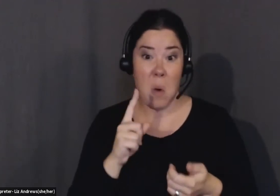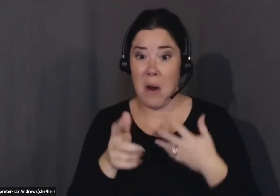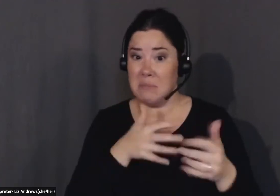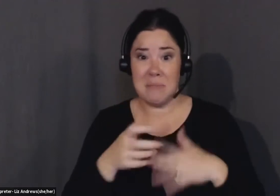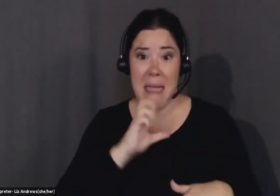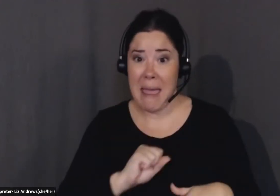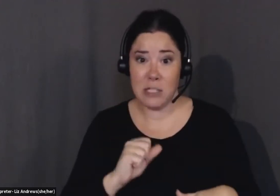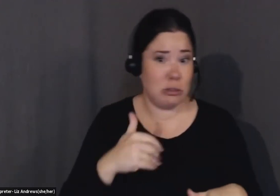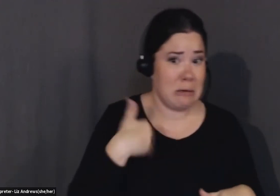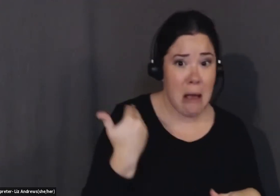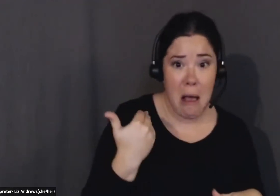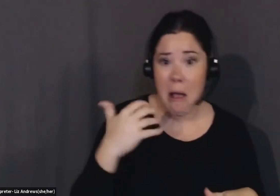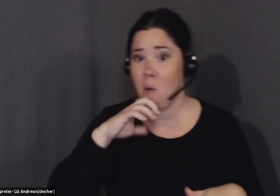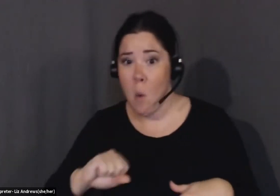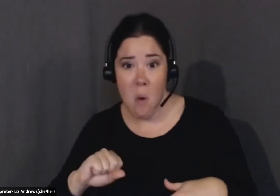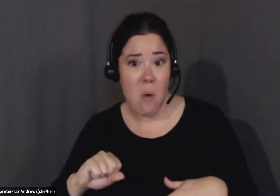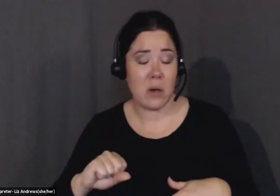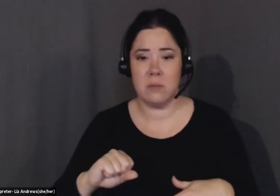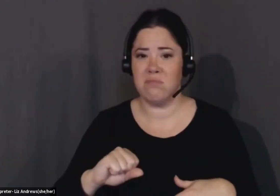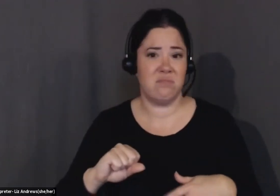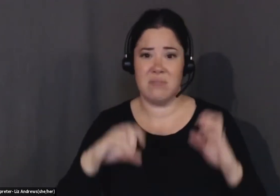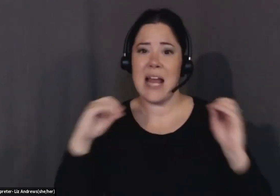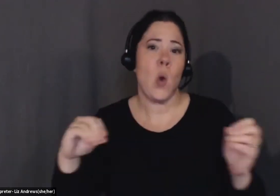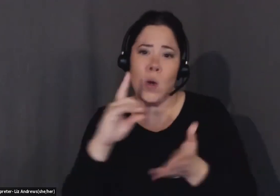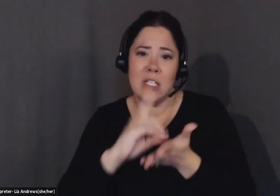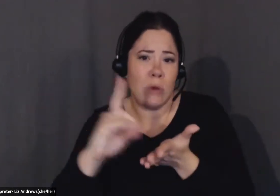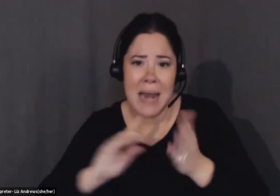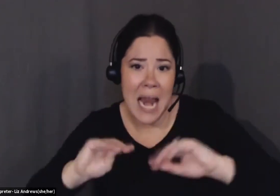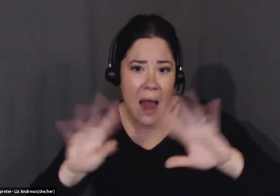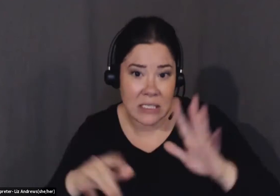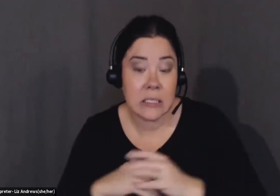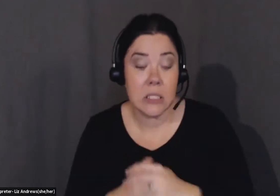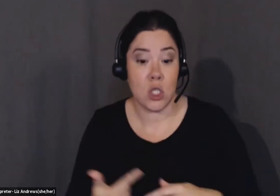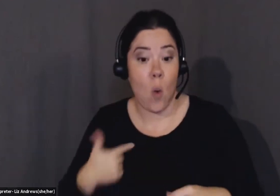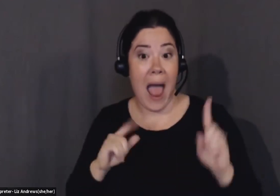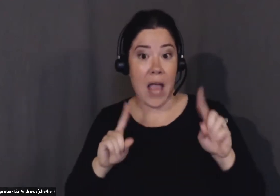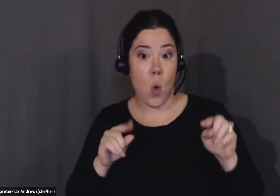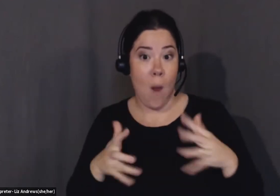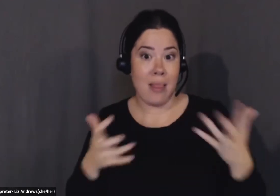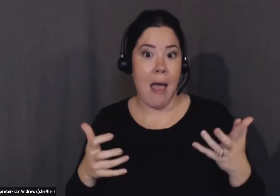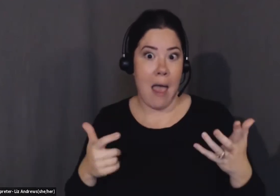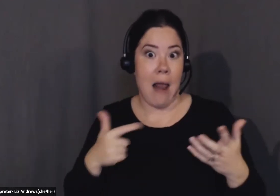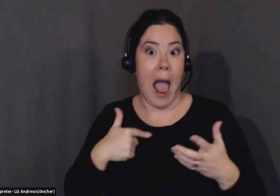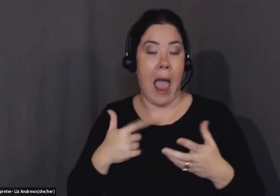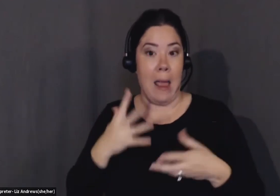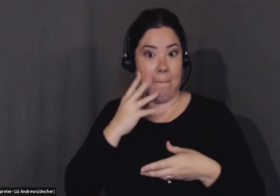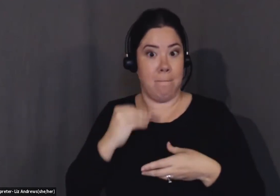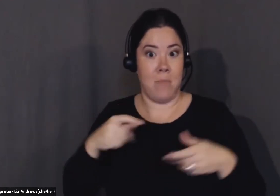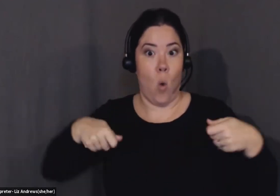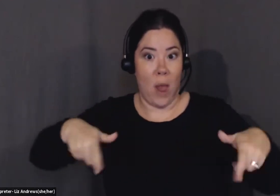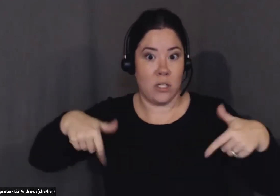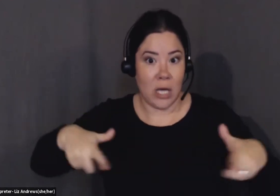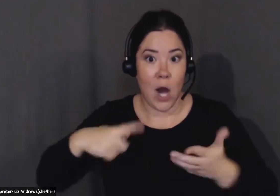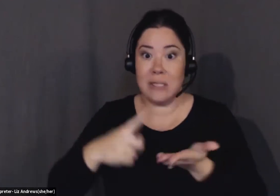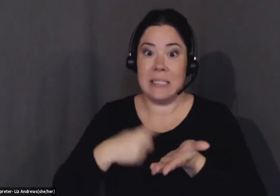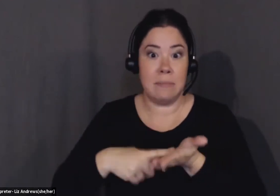old, and obviously they don't discriminate. So I go there a lot. I'm in a wheelchair. Sometimes my hands don't work